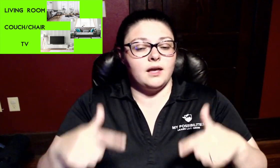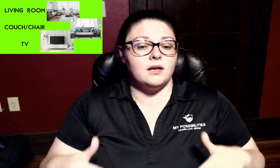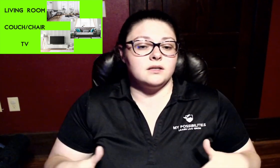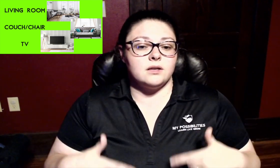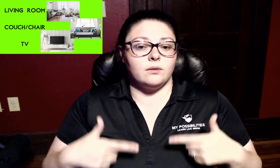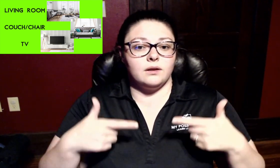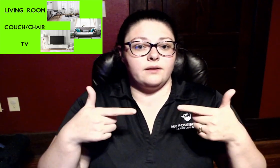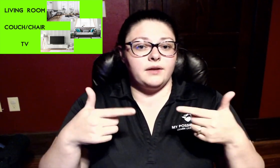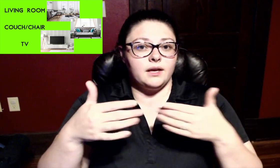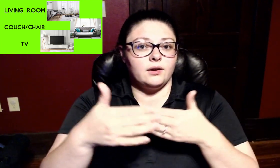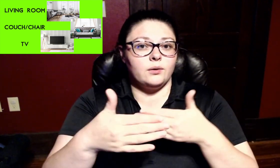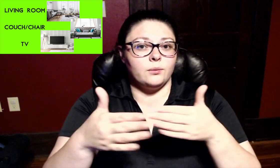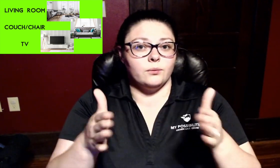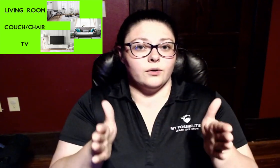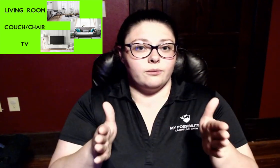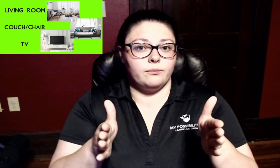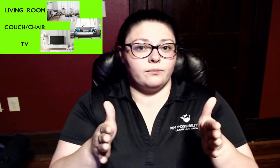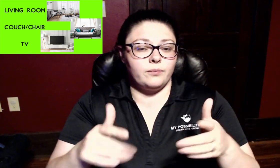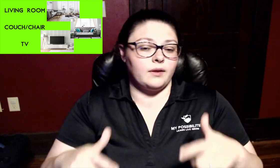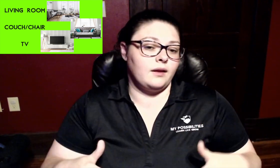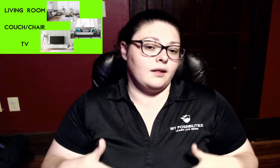So living room.